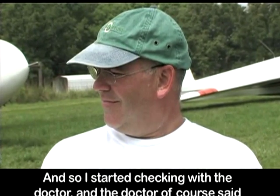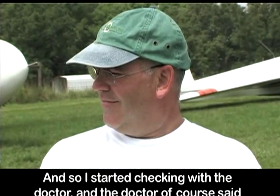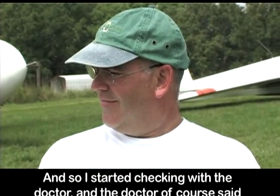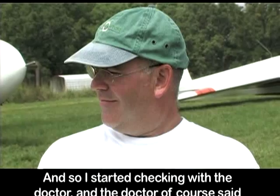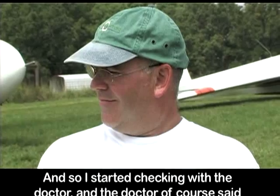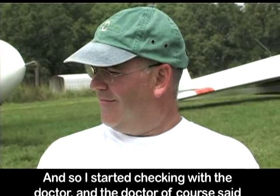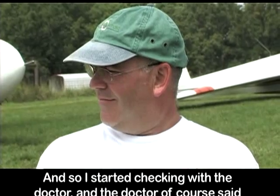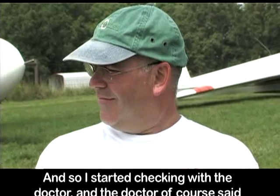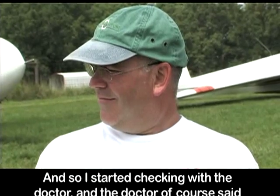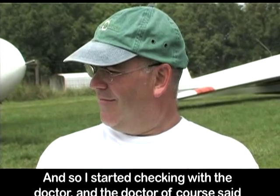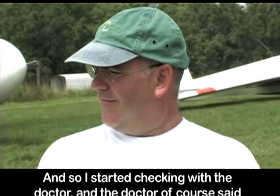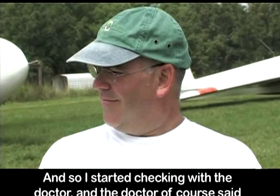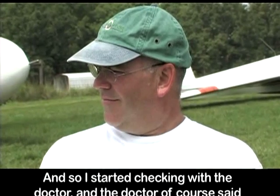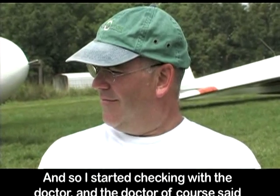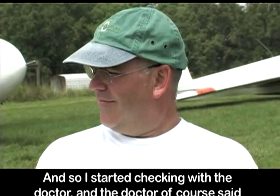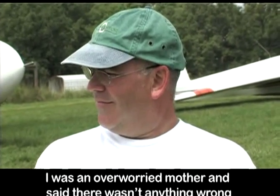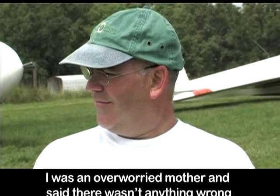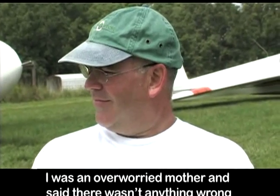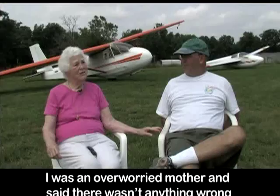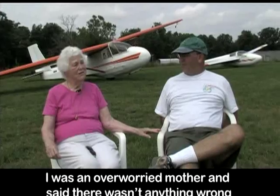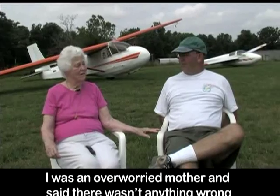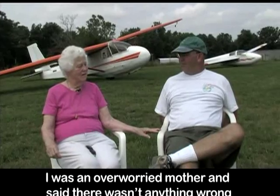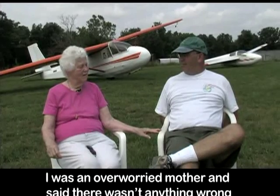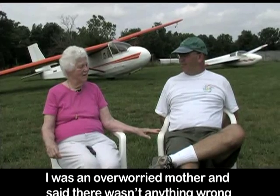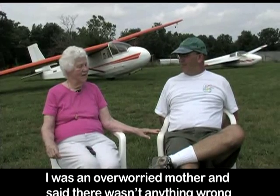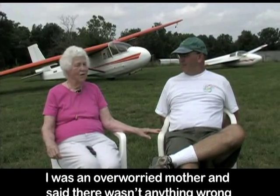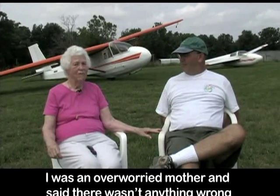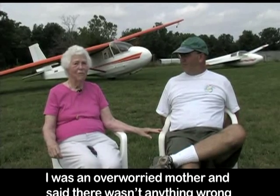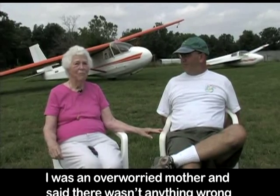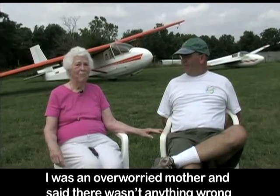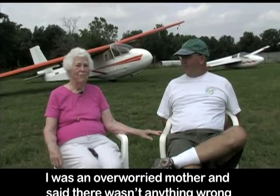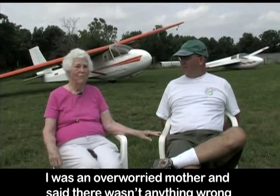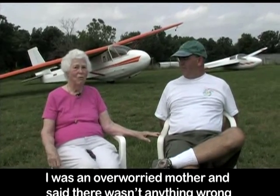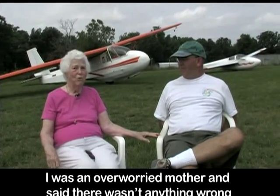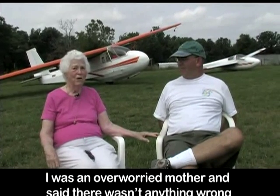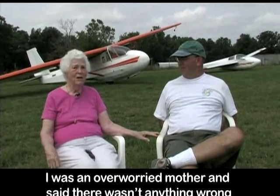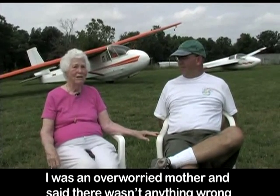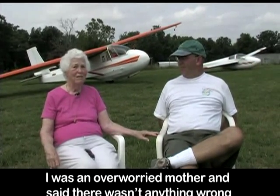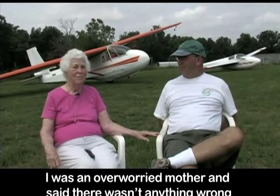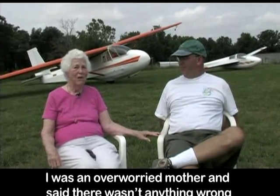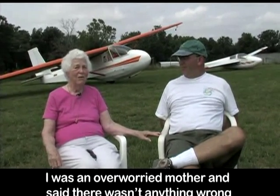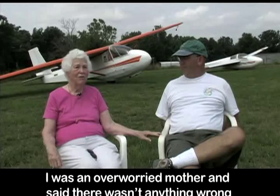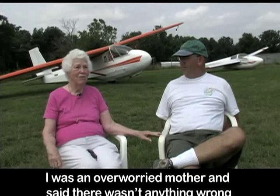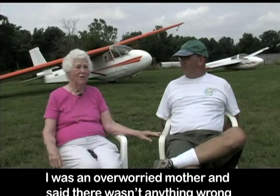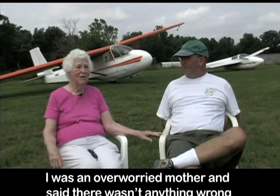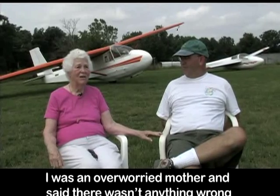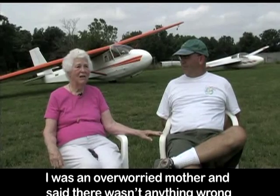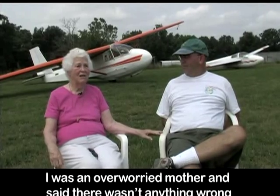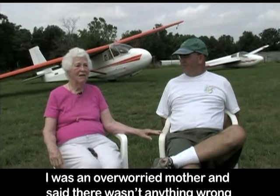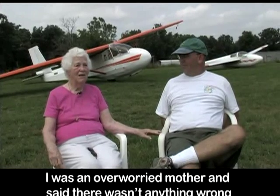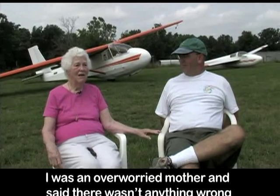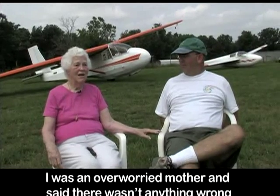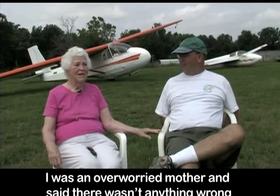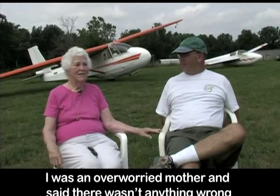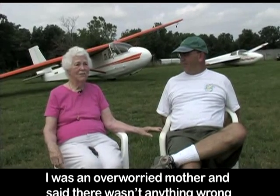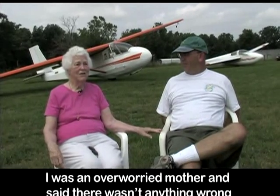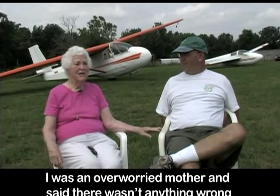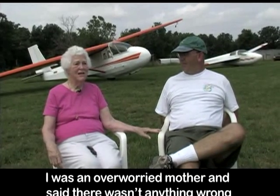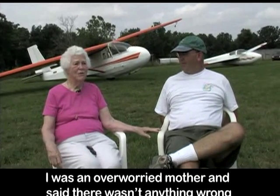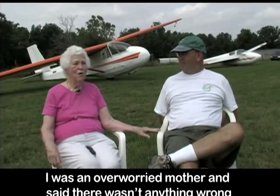doctor, of course, said I was an over-worried mother and said there wasn't anything wrong